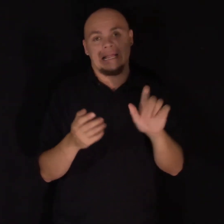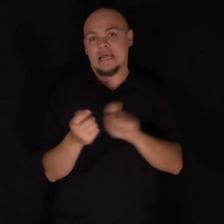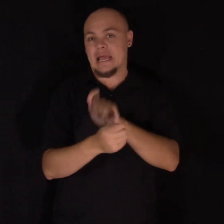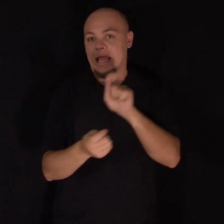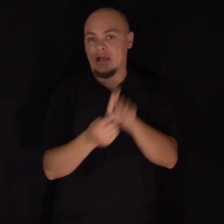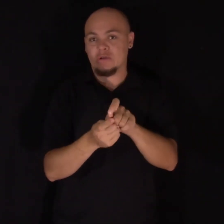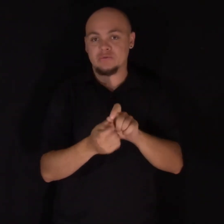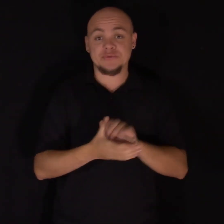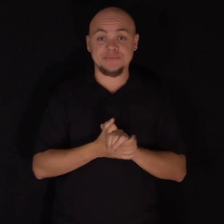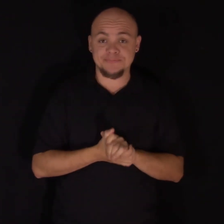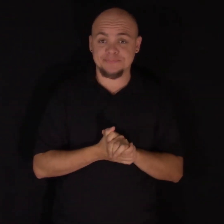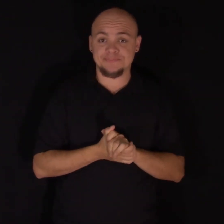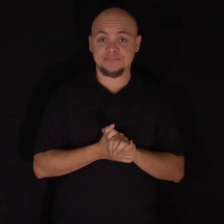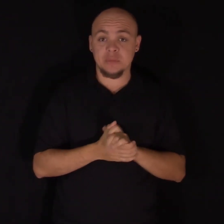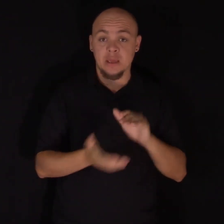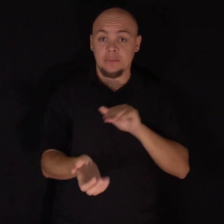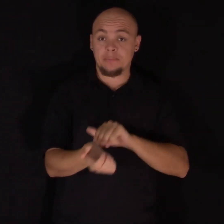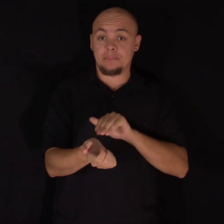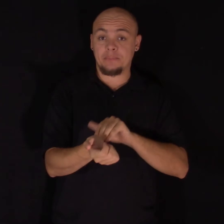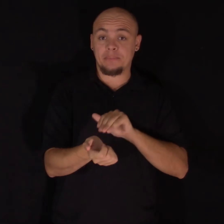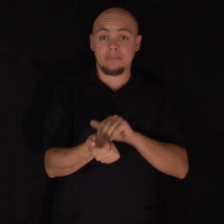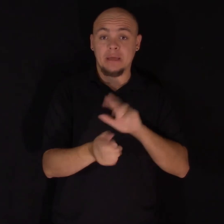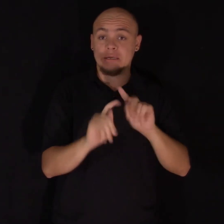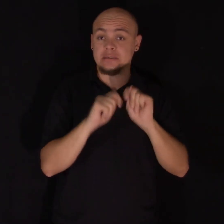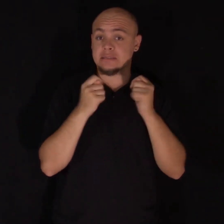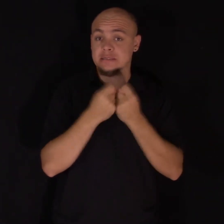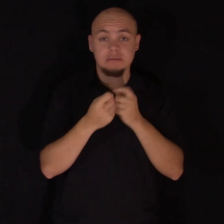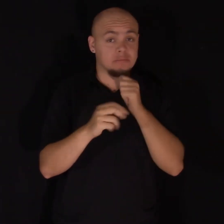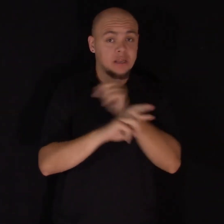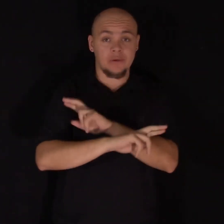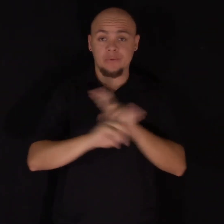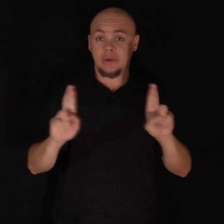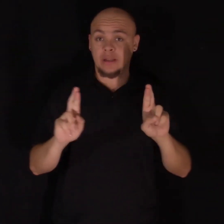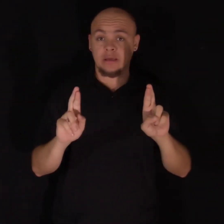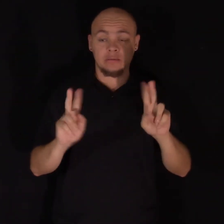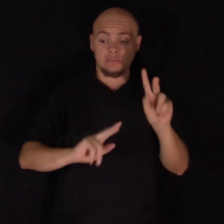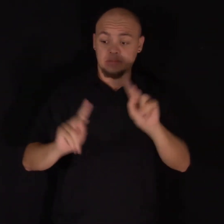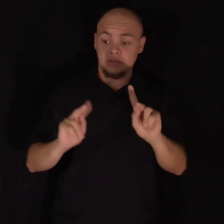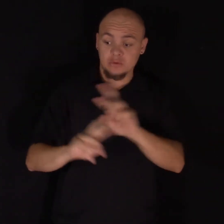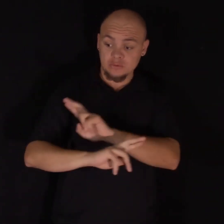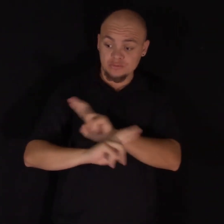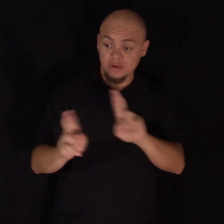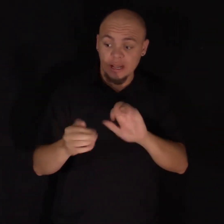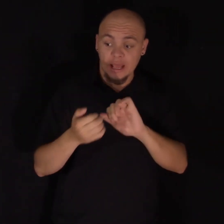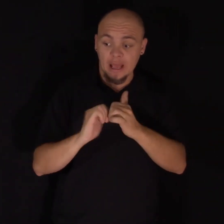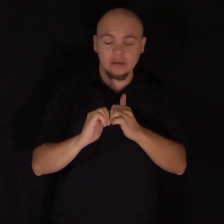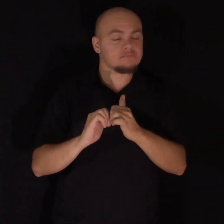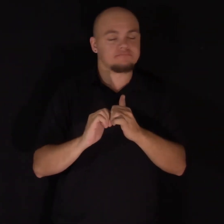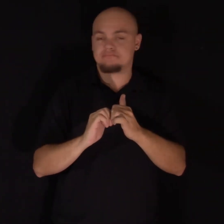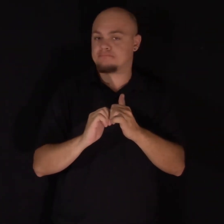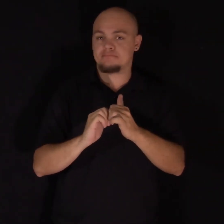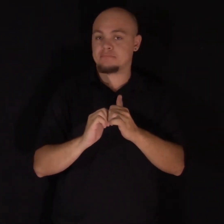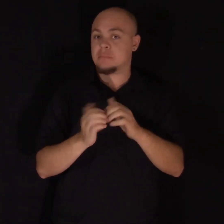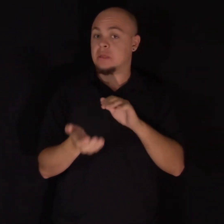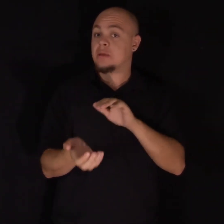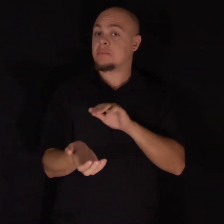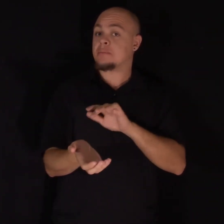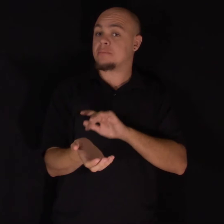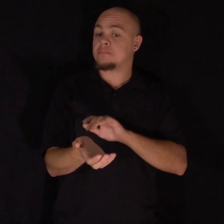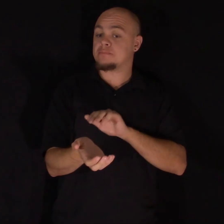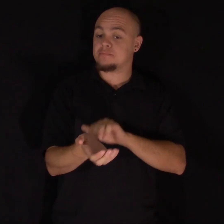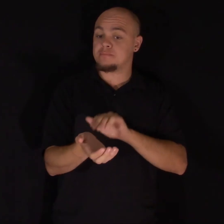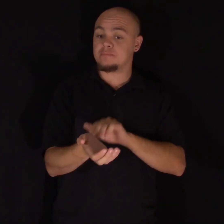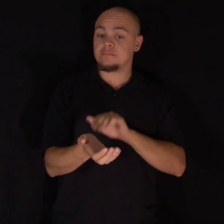didn't have a medical team ready to go. We didn't have a way of preparing people. Now, Médecins Sans Frontières did a great